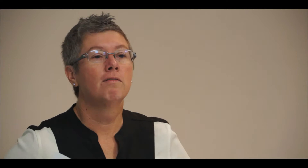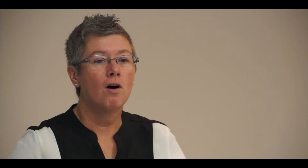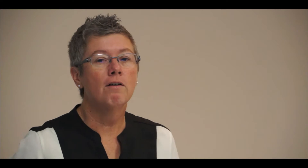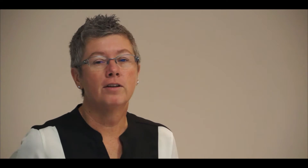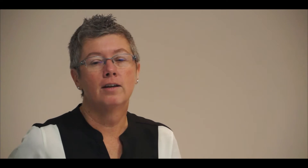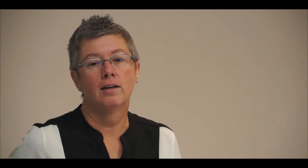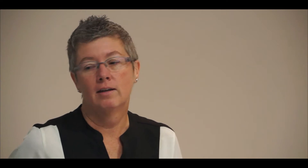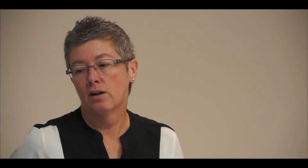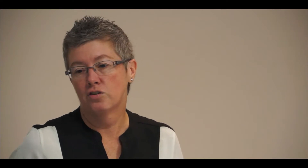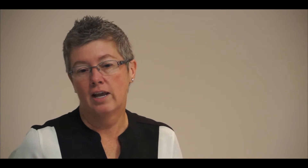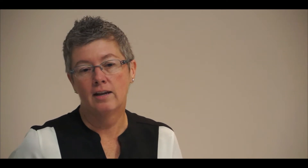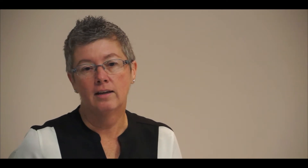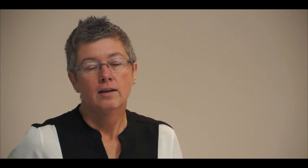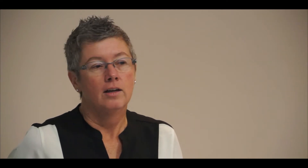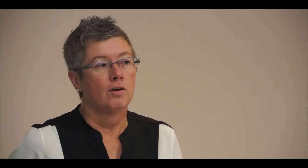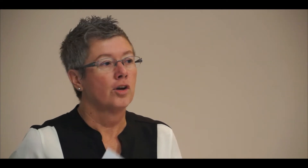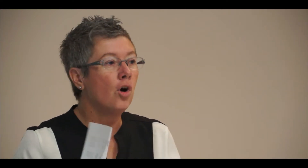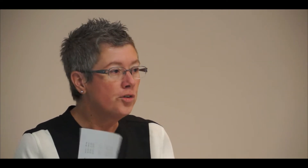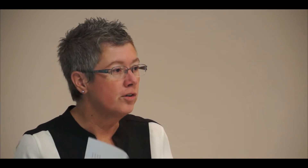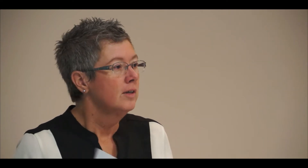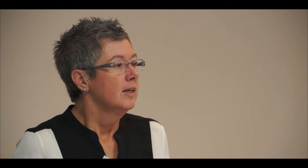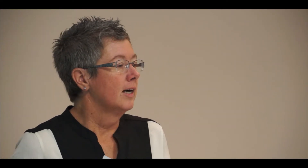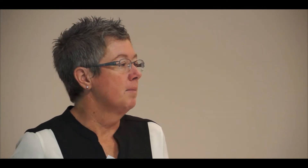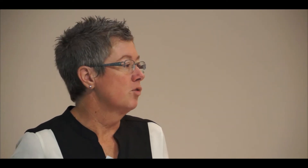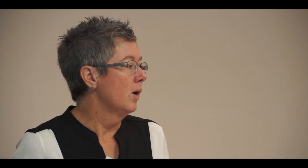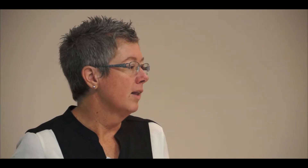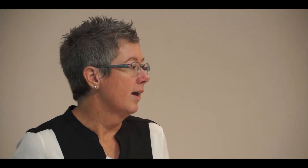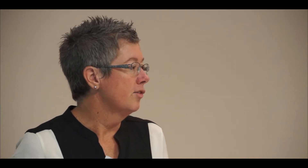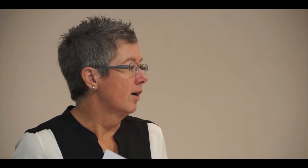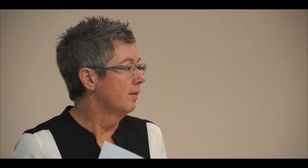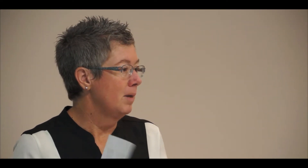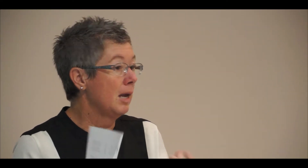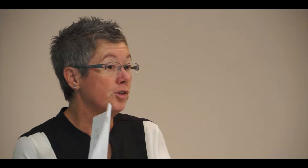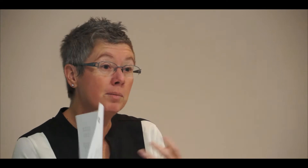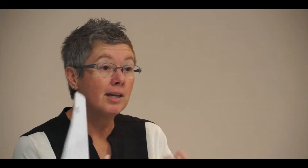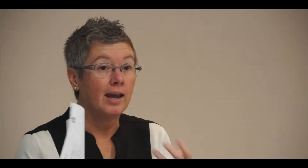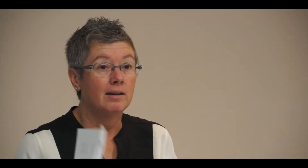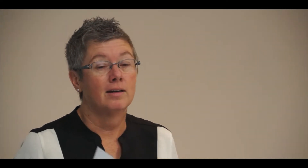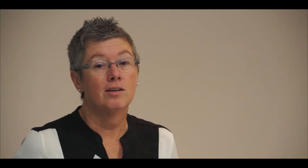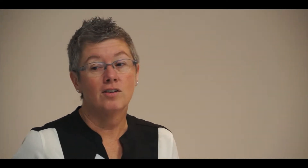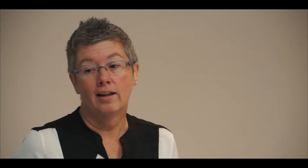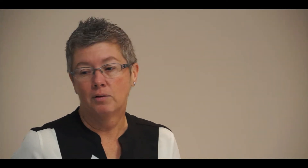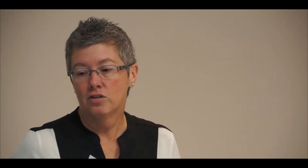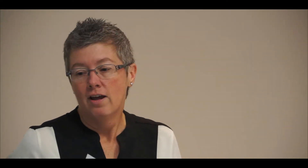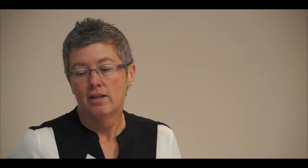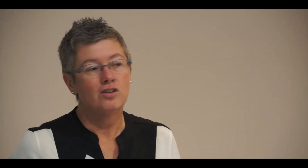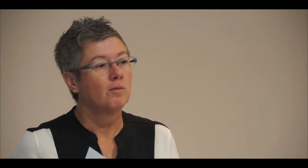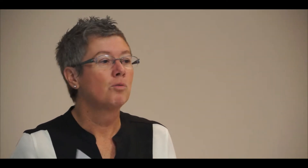involved in understanding the culture as well as on being able to communicate in sign language that she said that